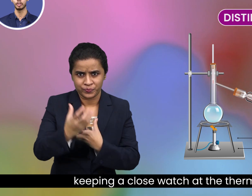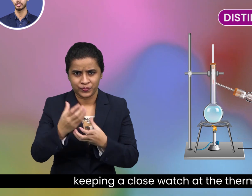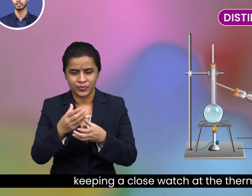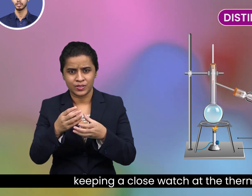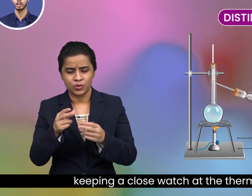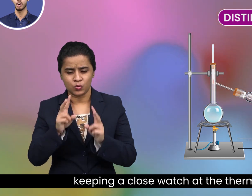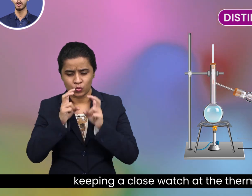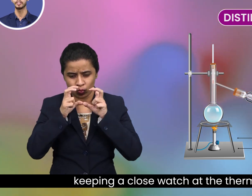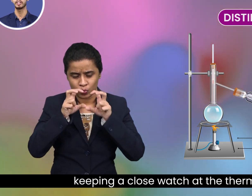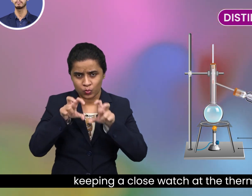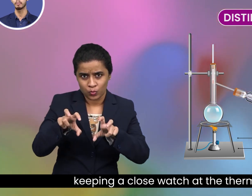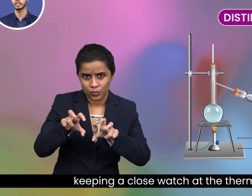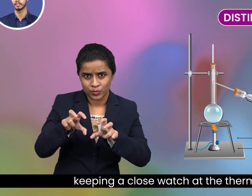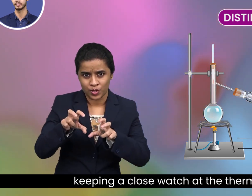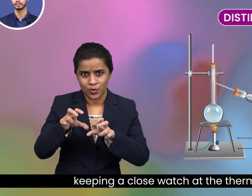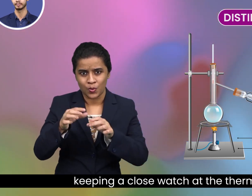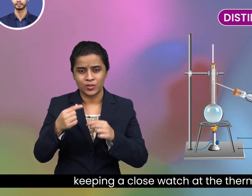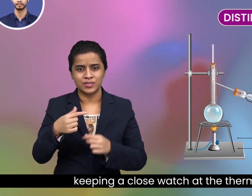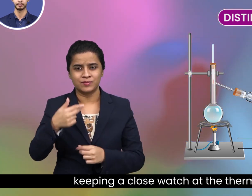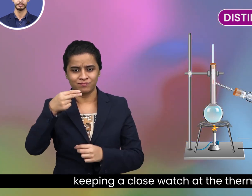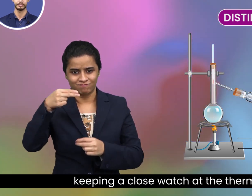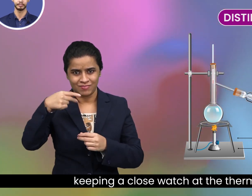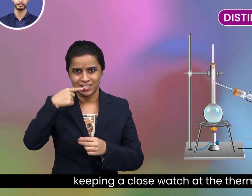close watch on the thermometer.